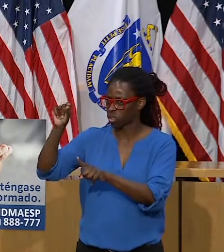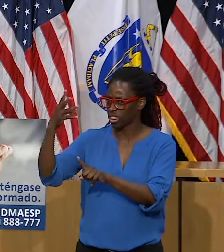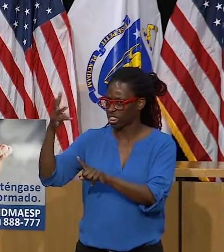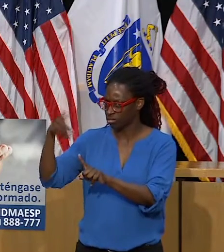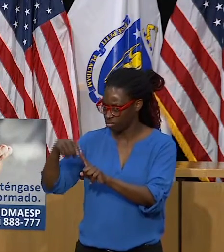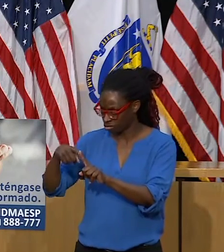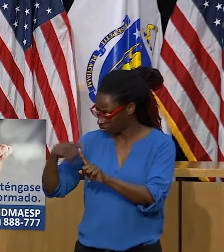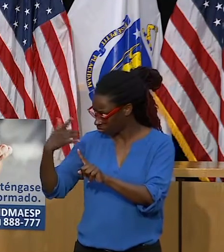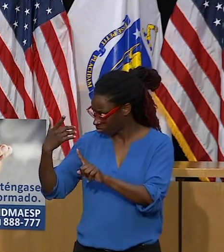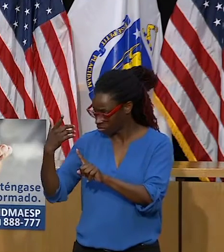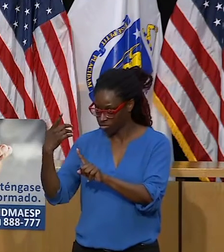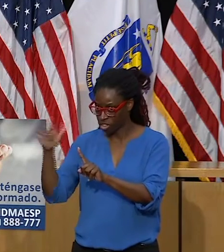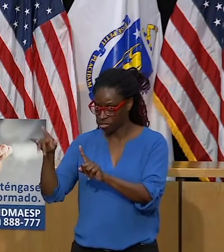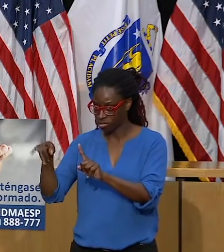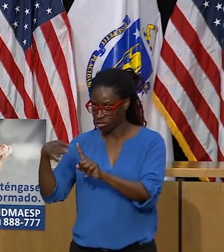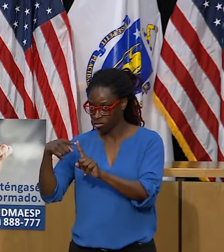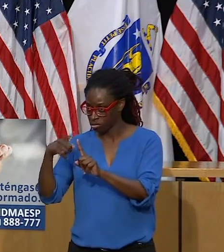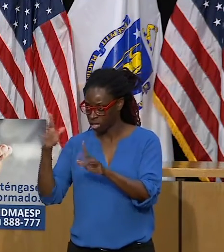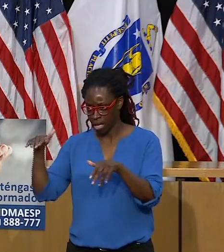everyone.